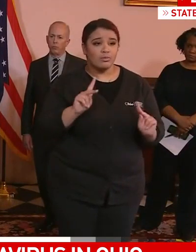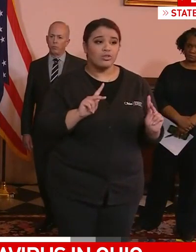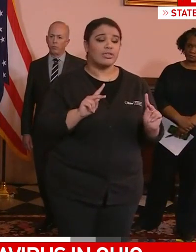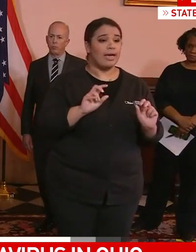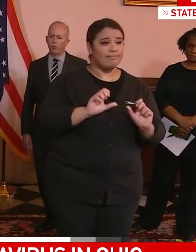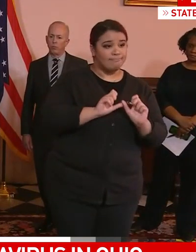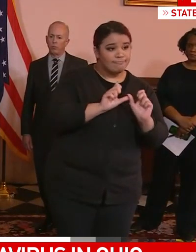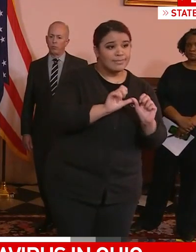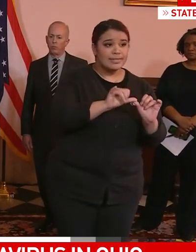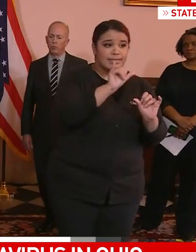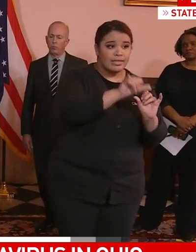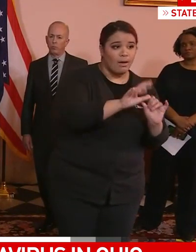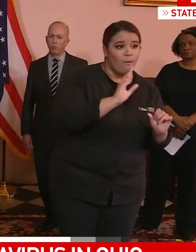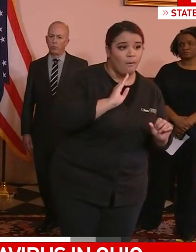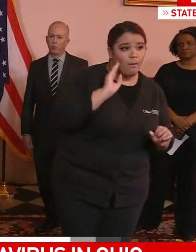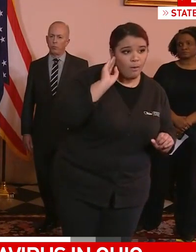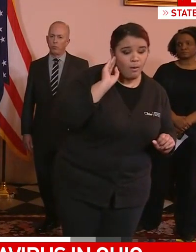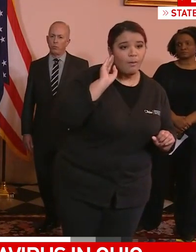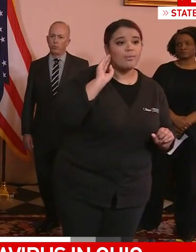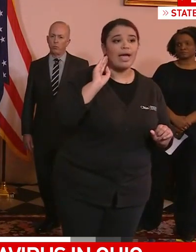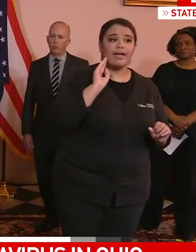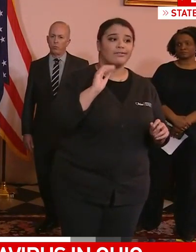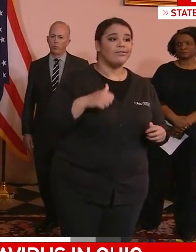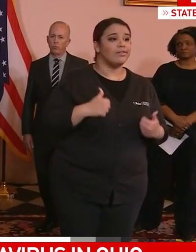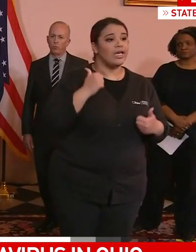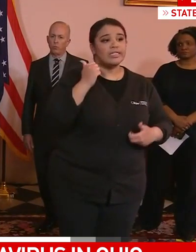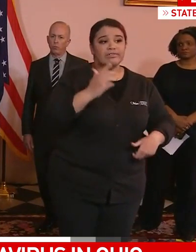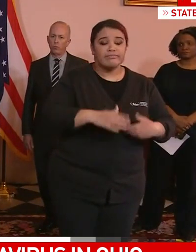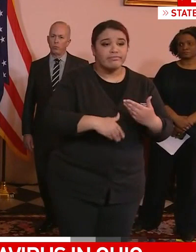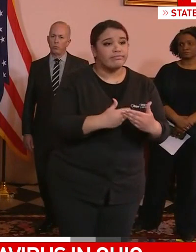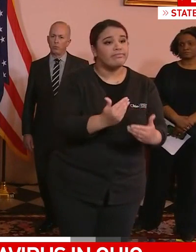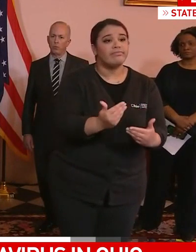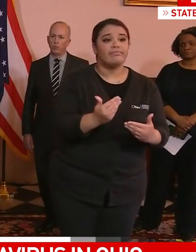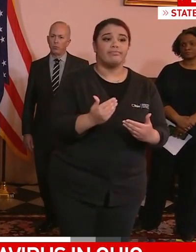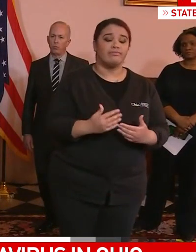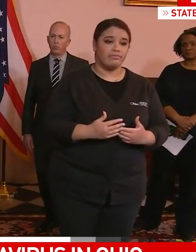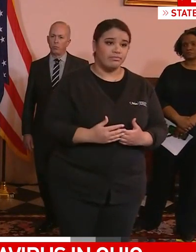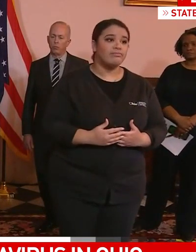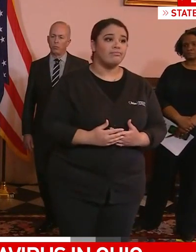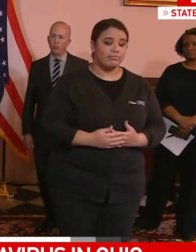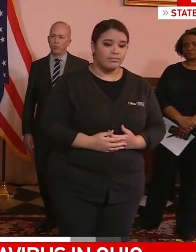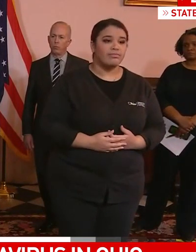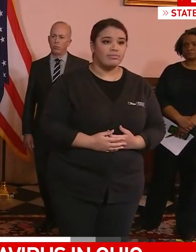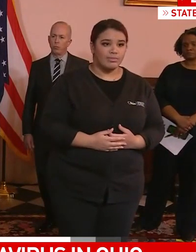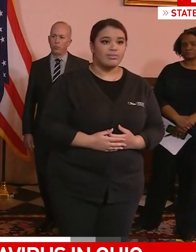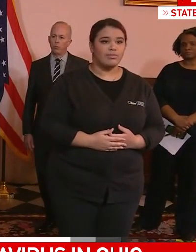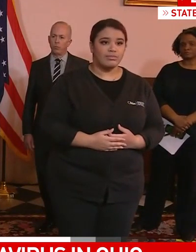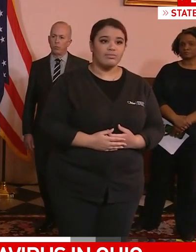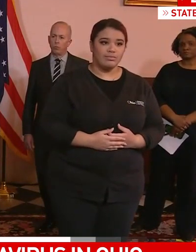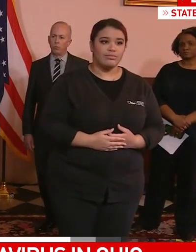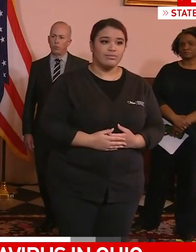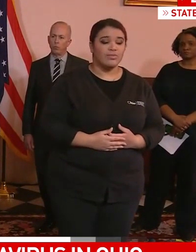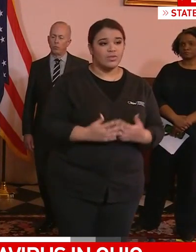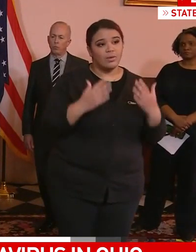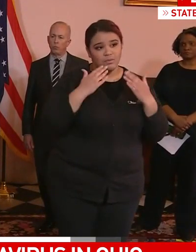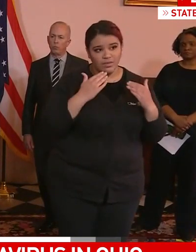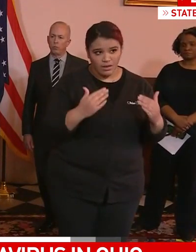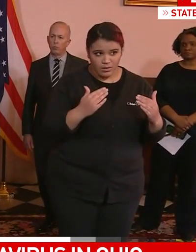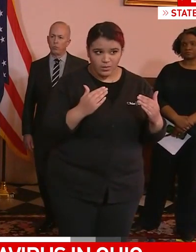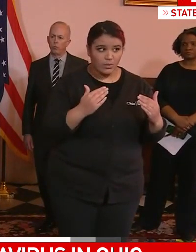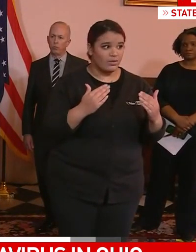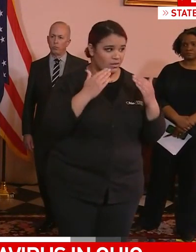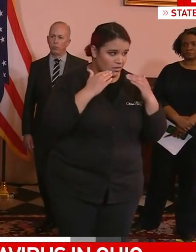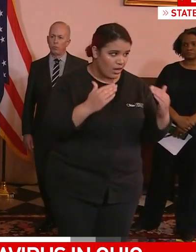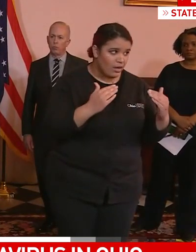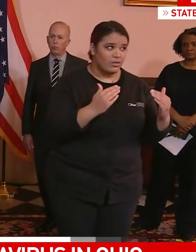to get through each and every day and have the best quality of life that is possible. So thank you, each and every